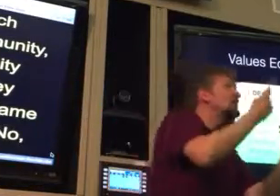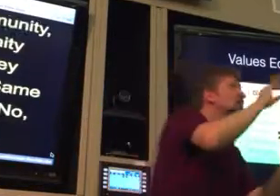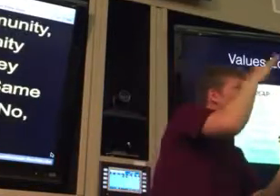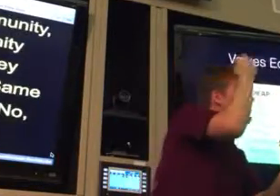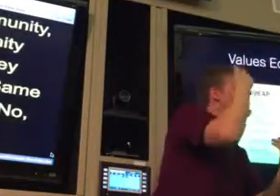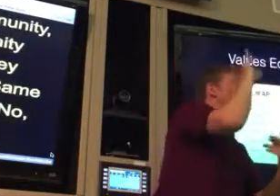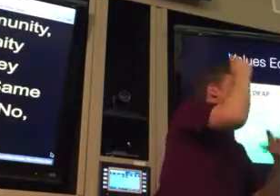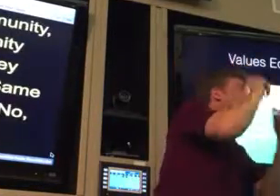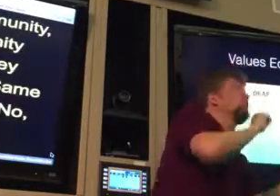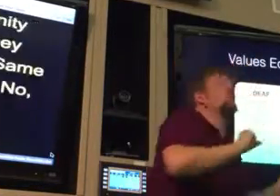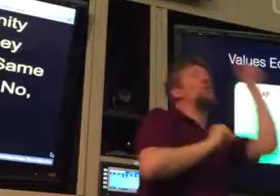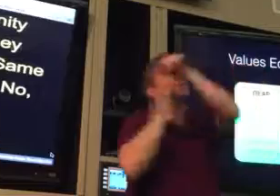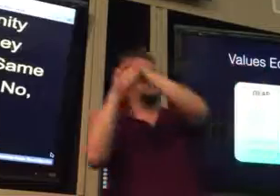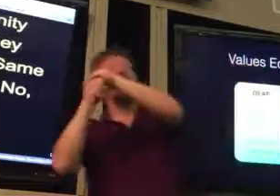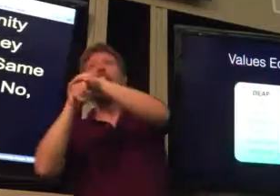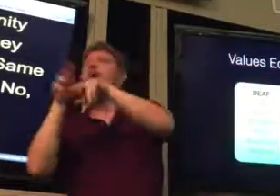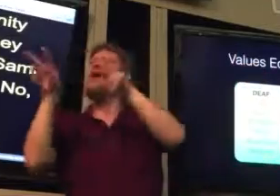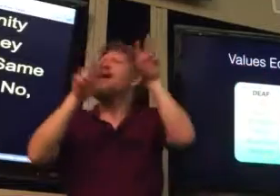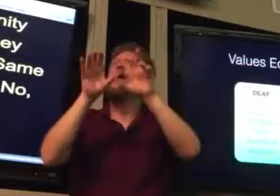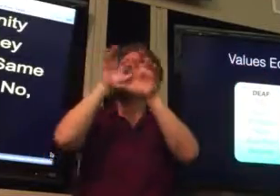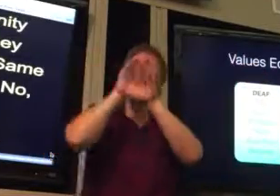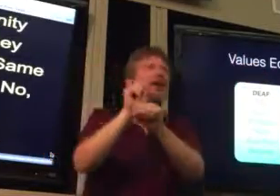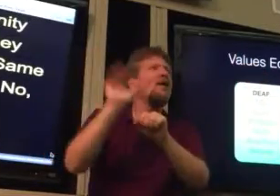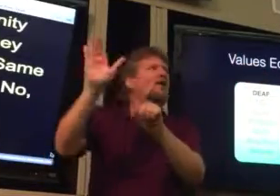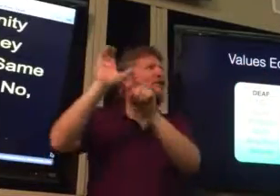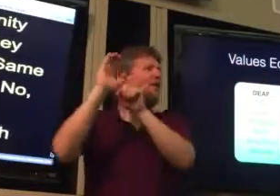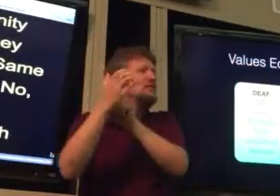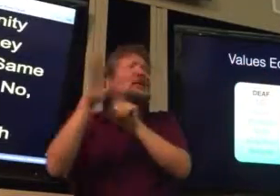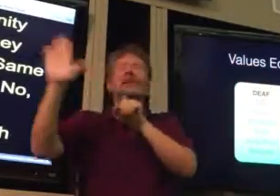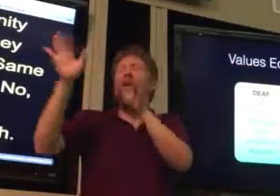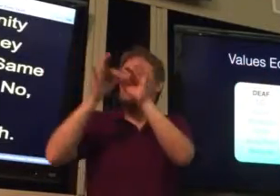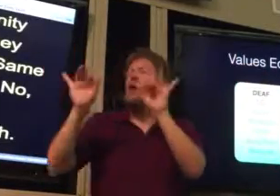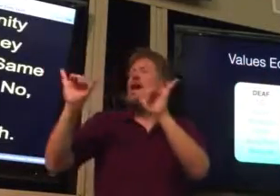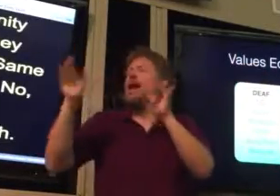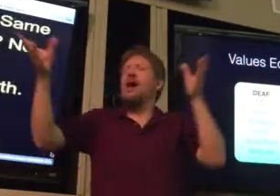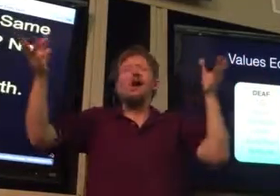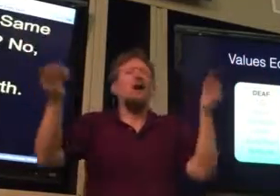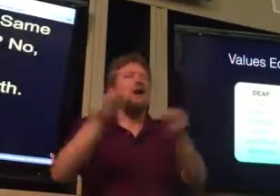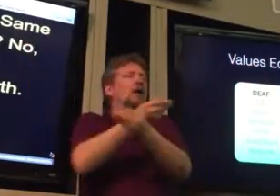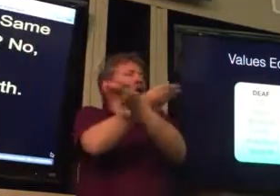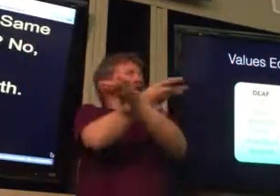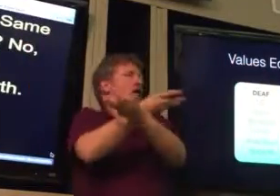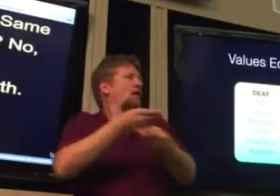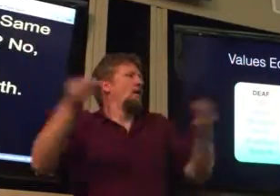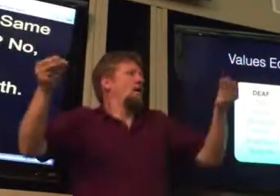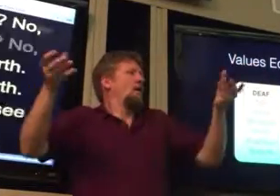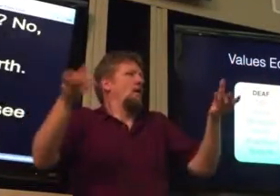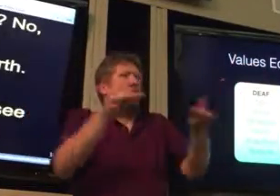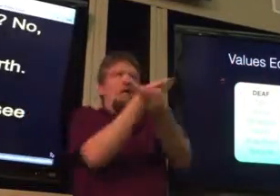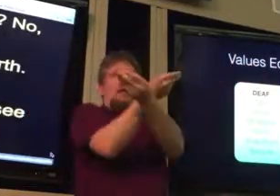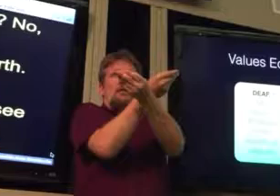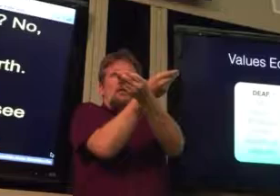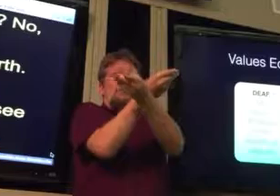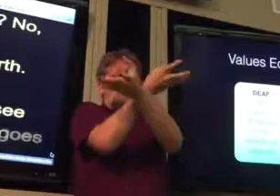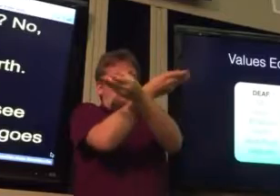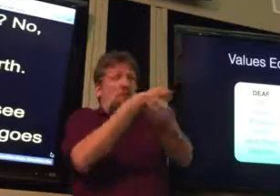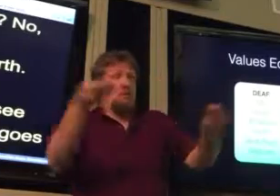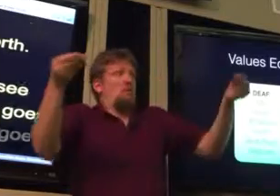Now, if a person goes to see France, or if another person goes to see England, you're able to understand and share